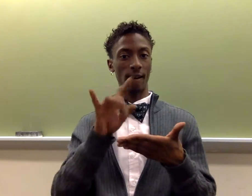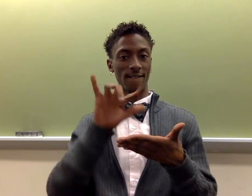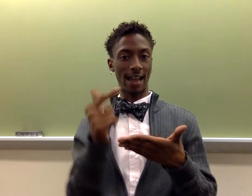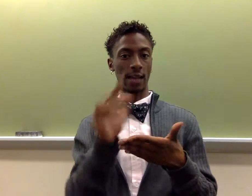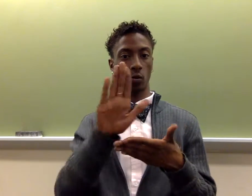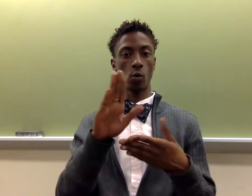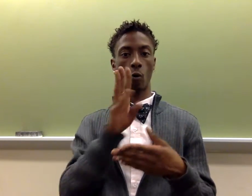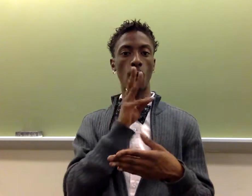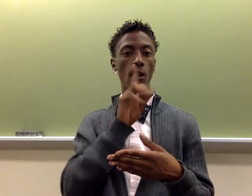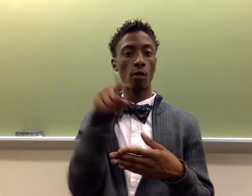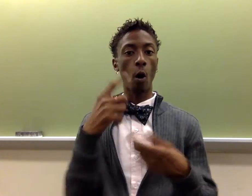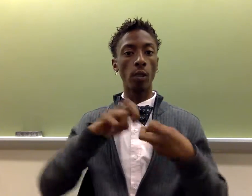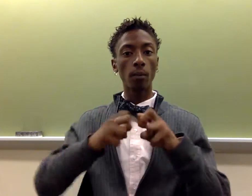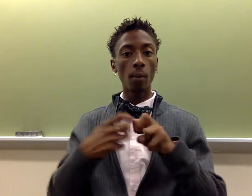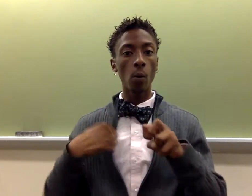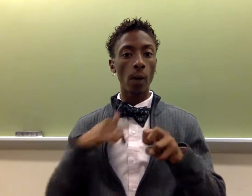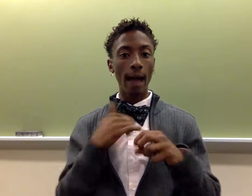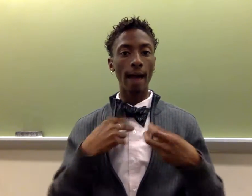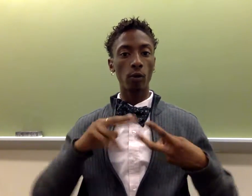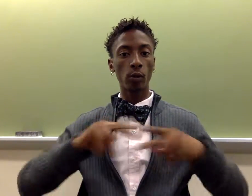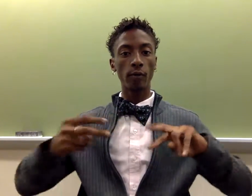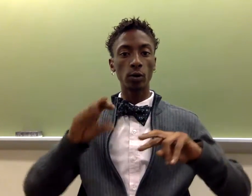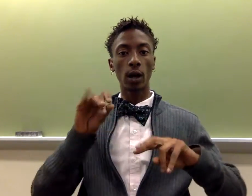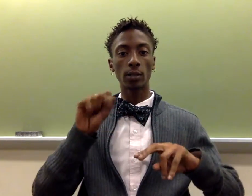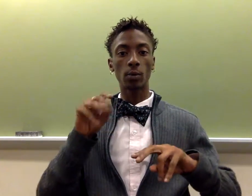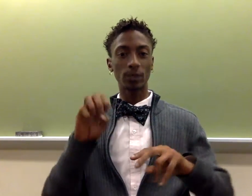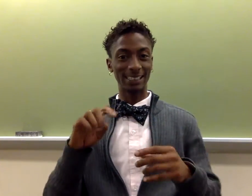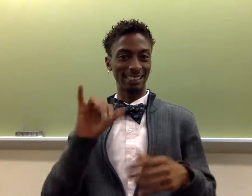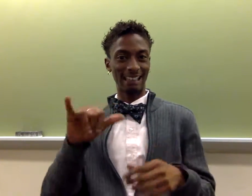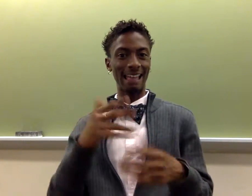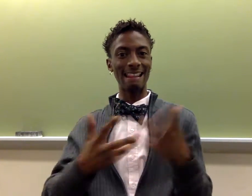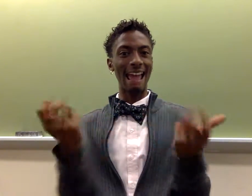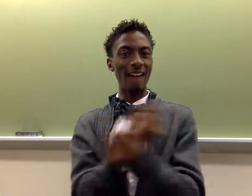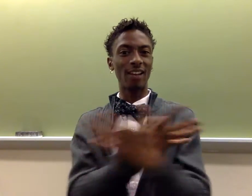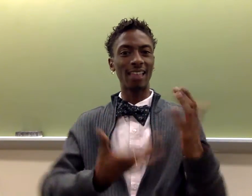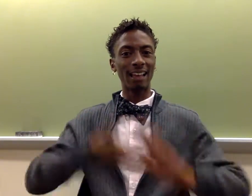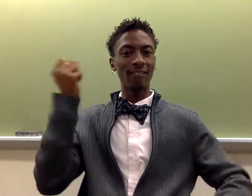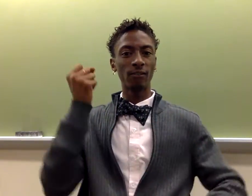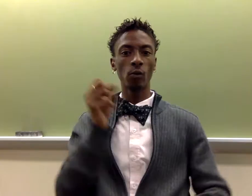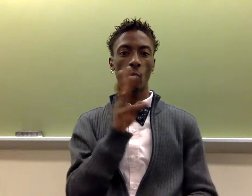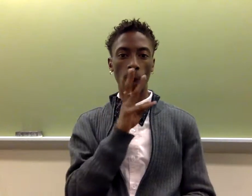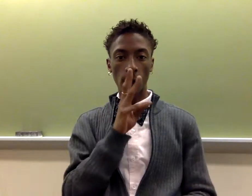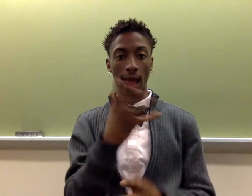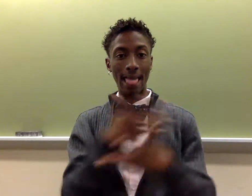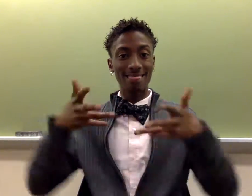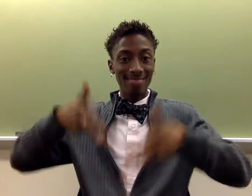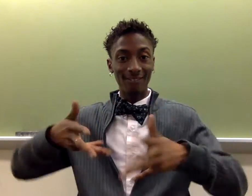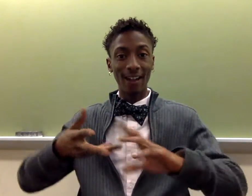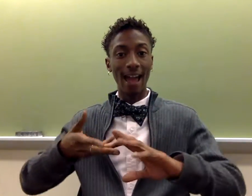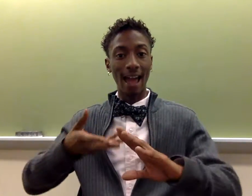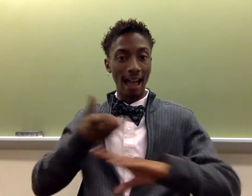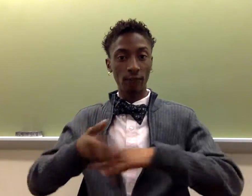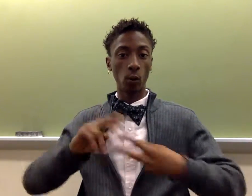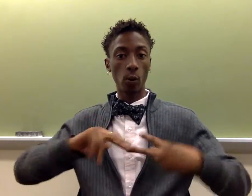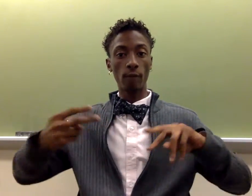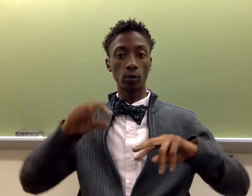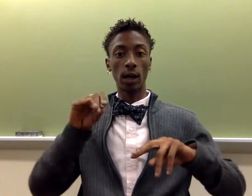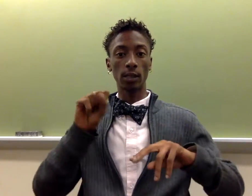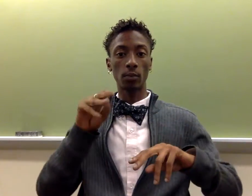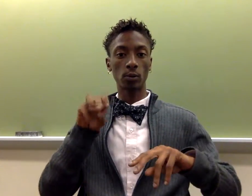reverse osmosis is that it takes everything out of the water. And what's left after reverse osmosis is what we call in the water